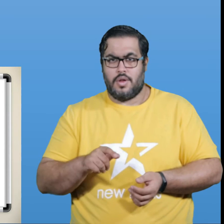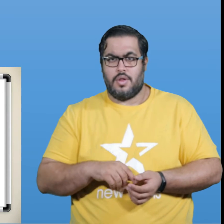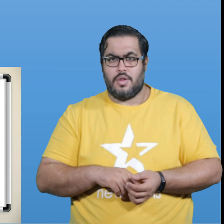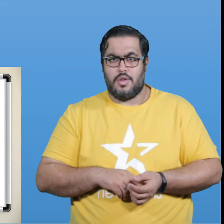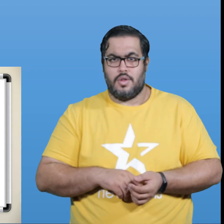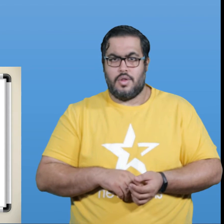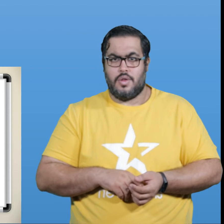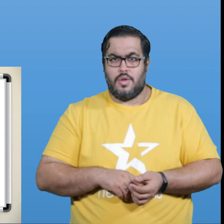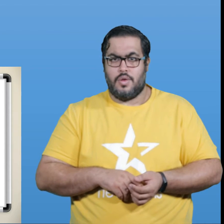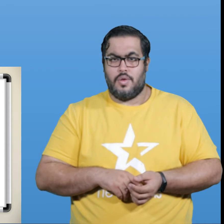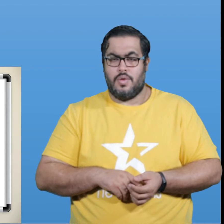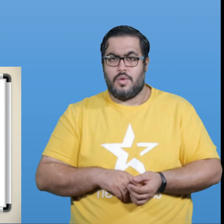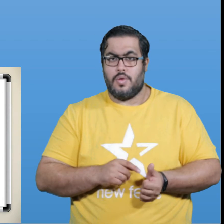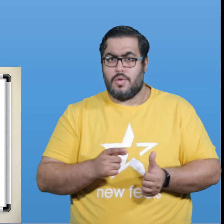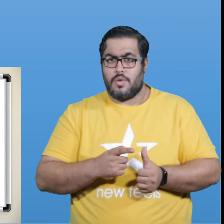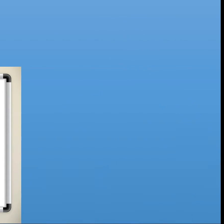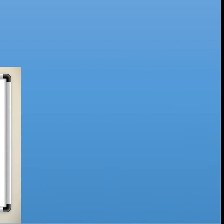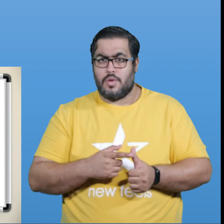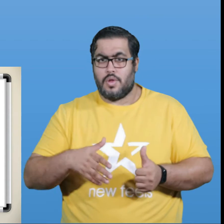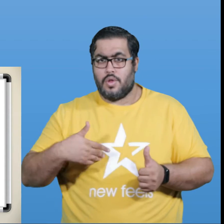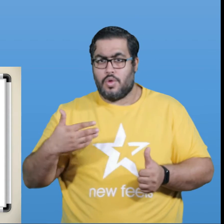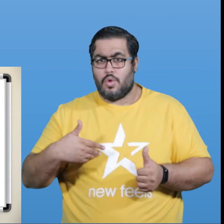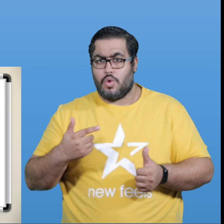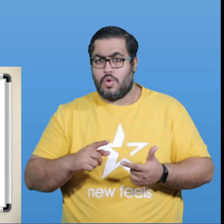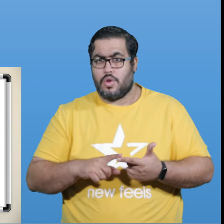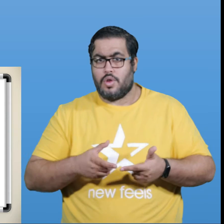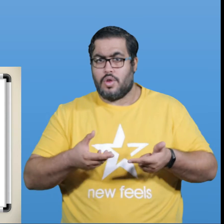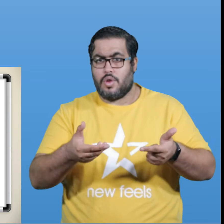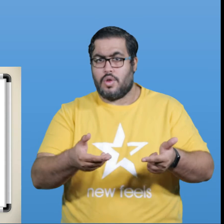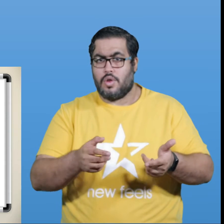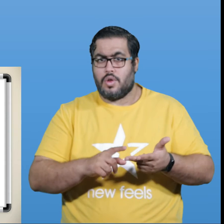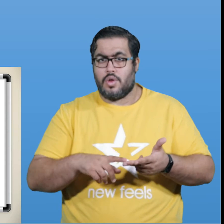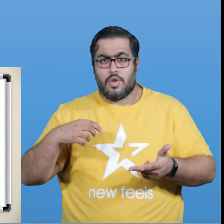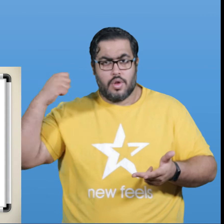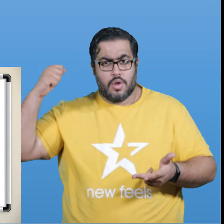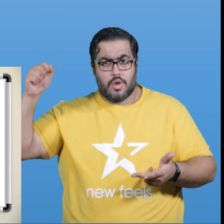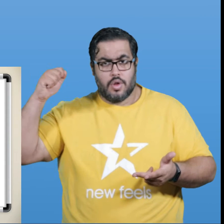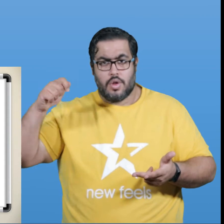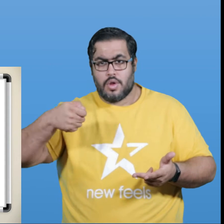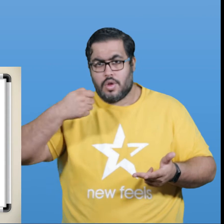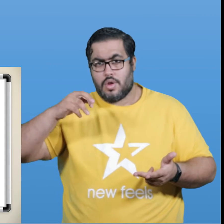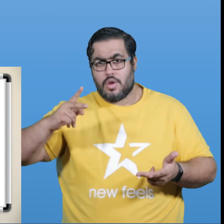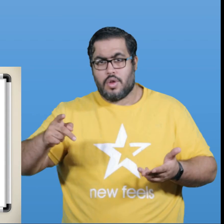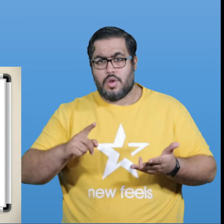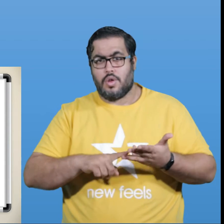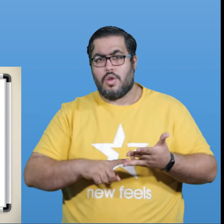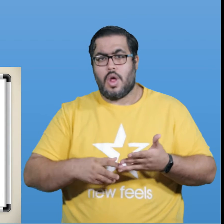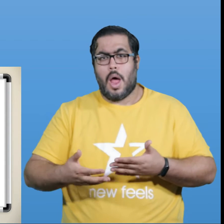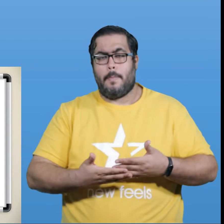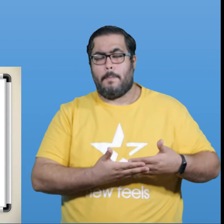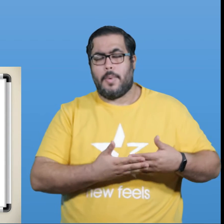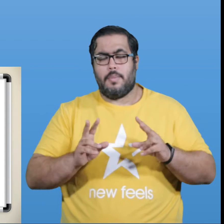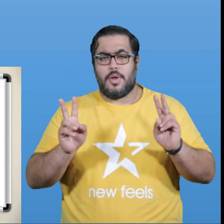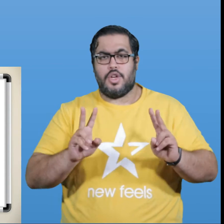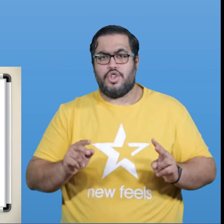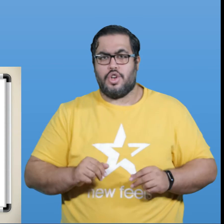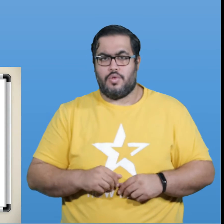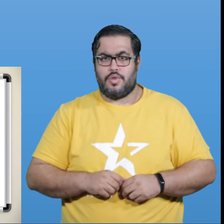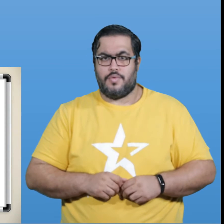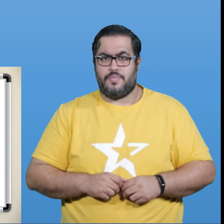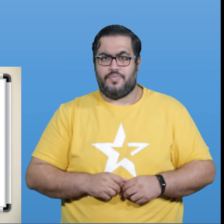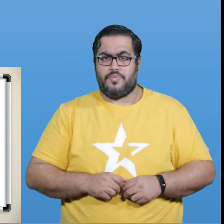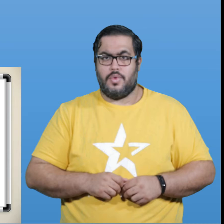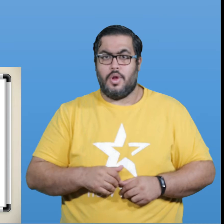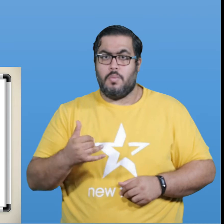exactly? Does it refer to toy, gift, silverware, or baby shower? If you've read the question before reading